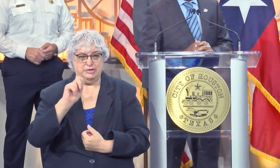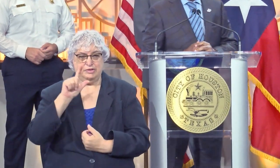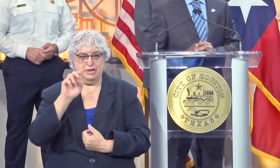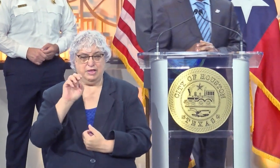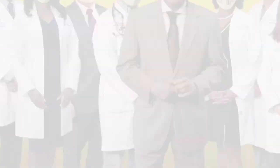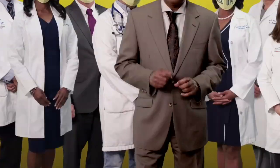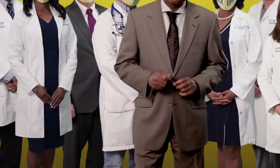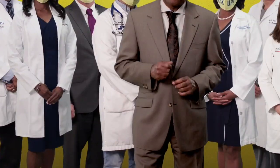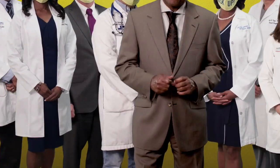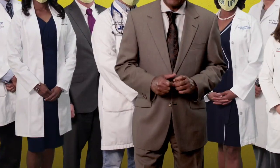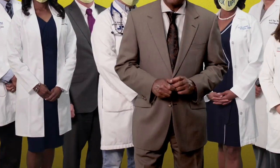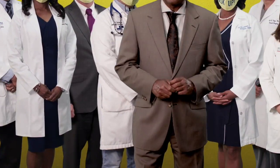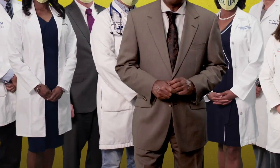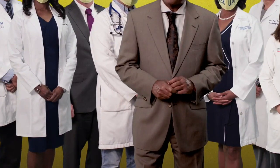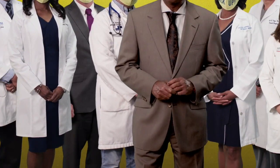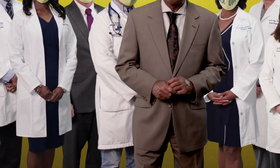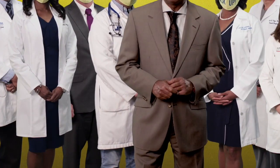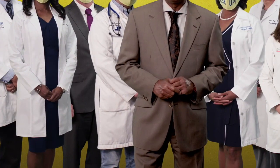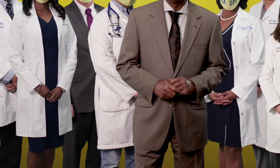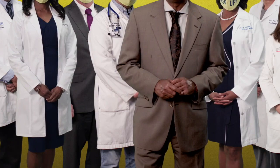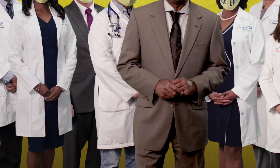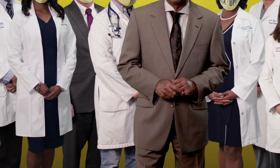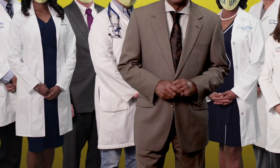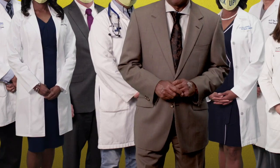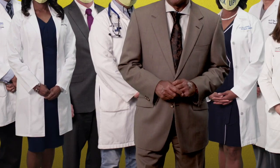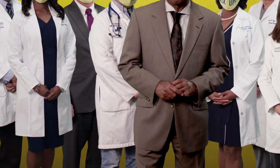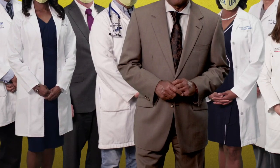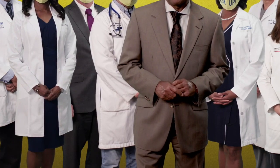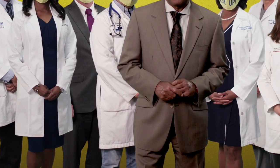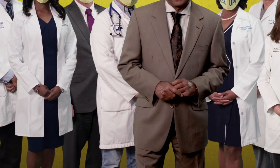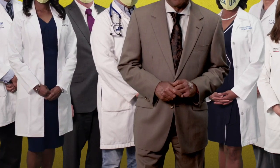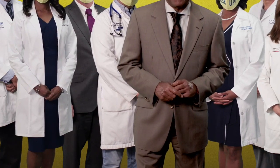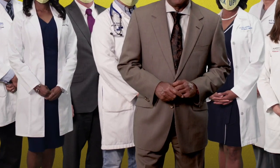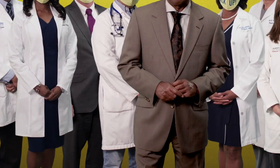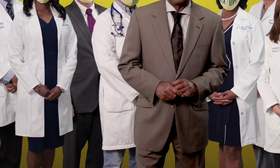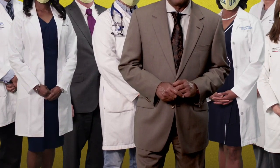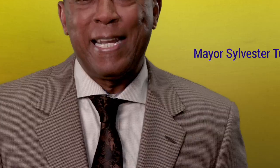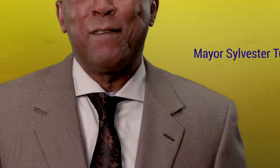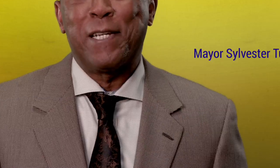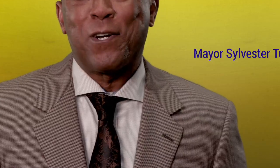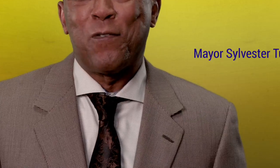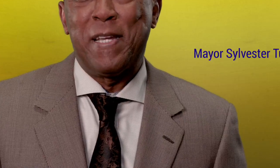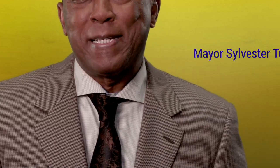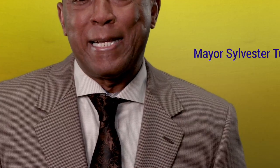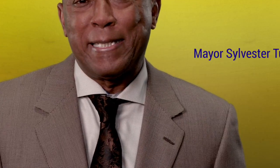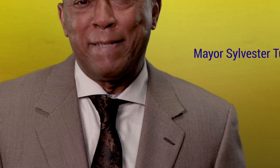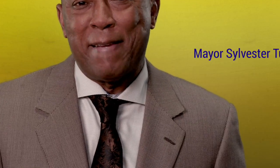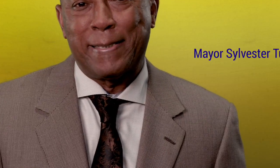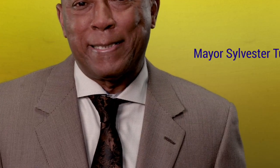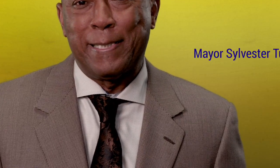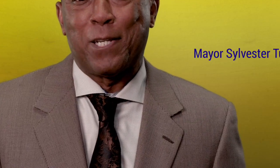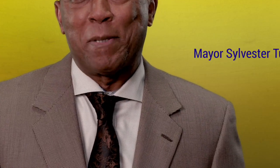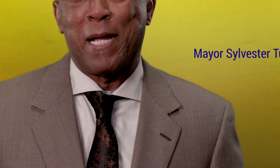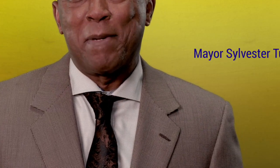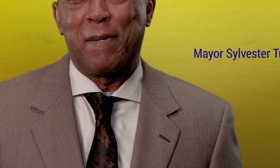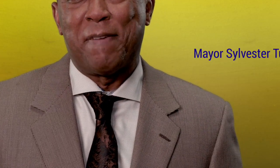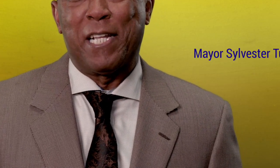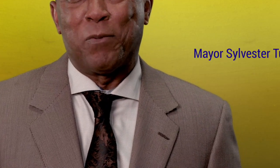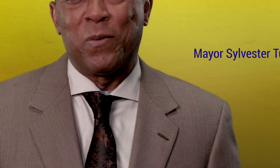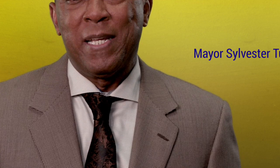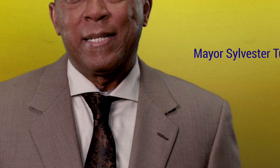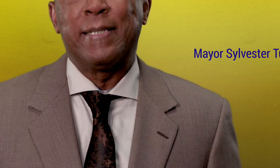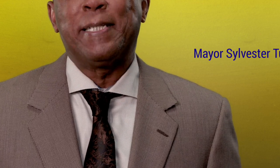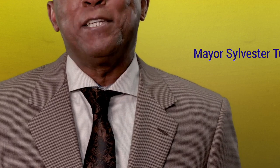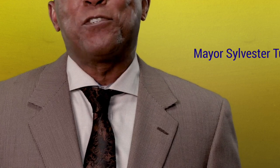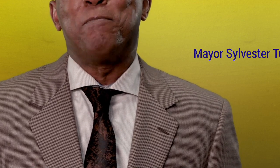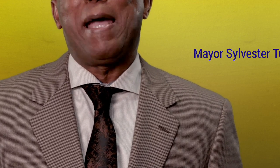commercial. I am proud of how many Houstonians have responded to this pandemic. Now that COVID-19 vaccines are becoming